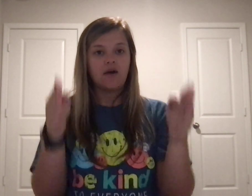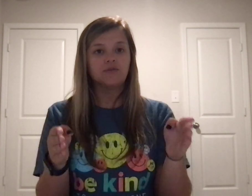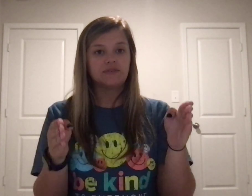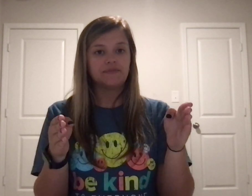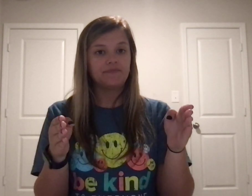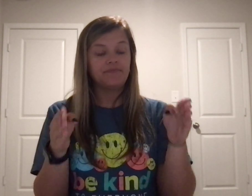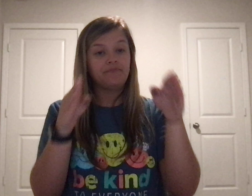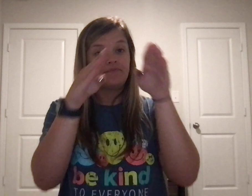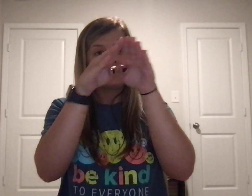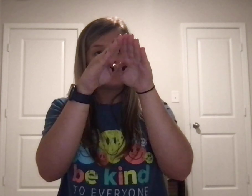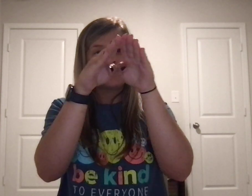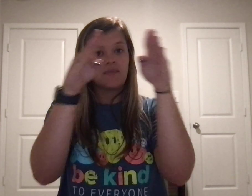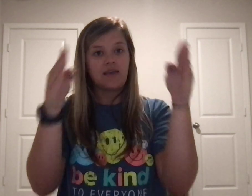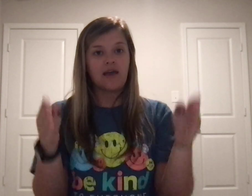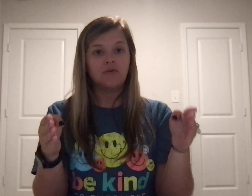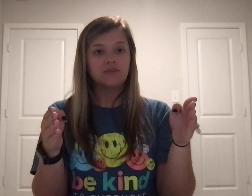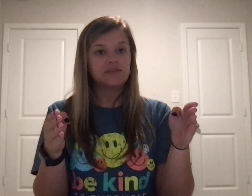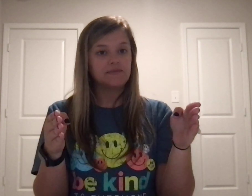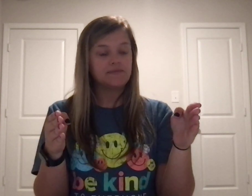House. House.